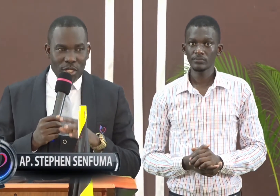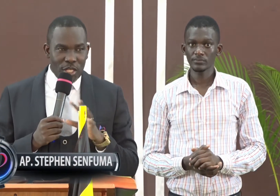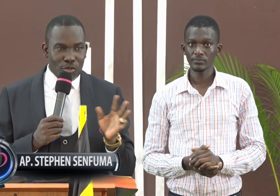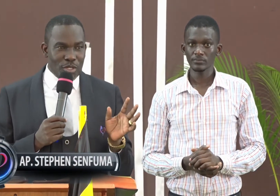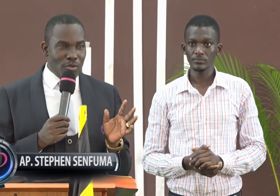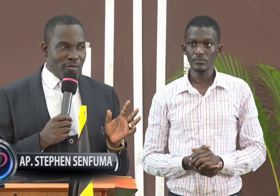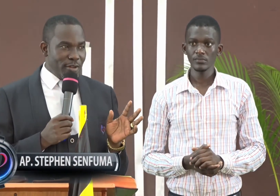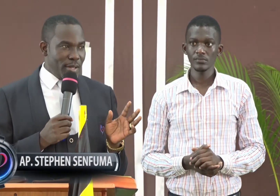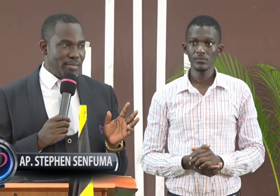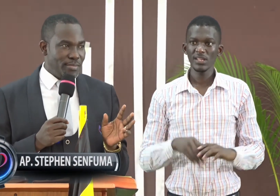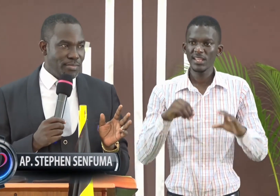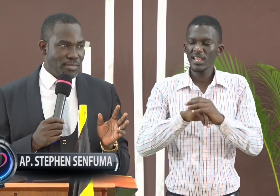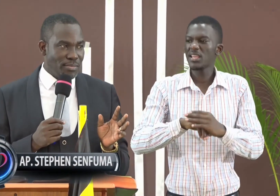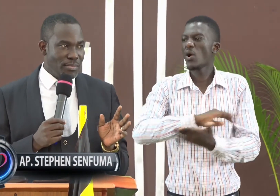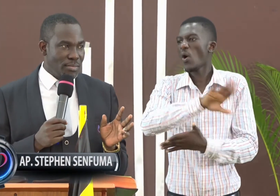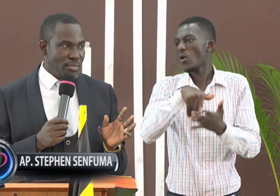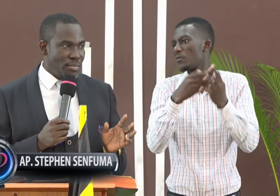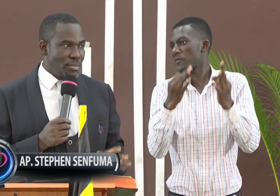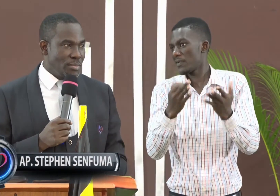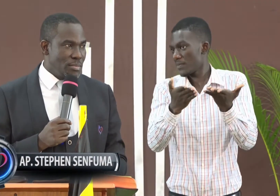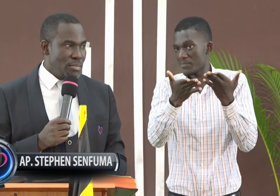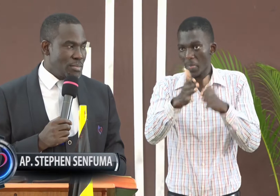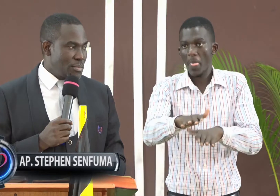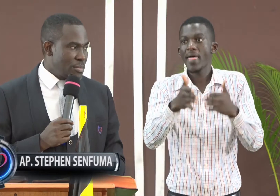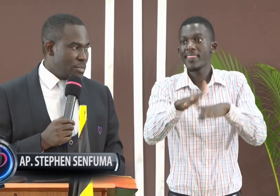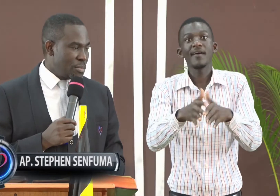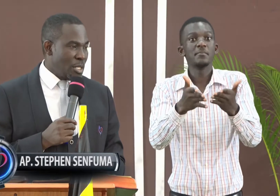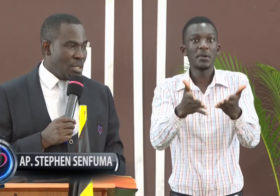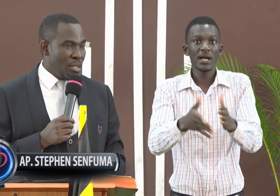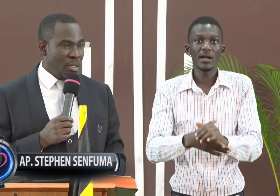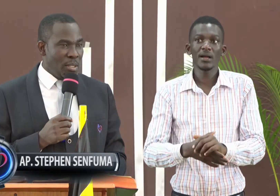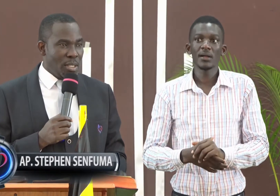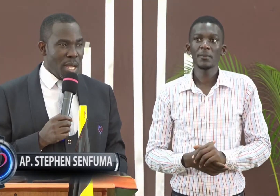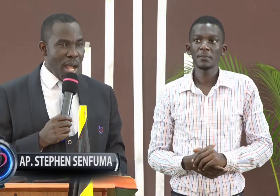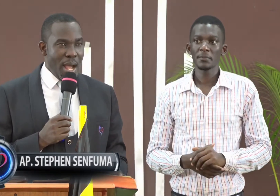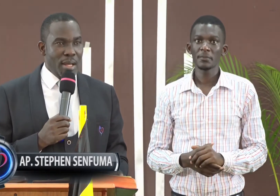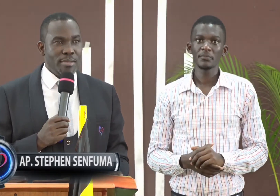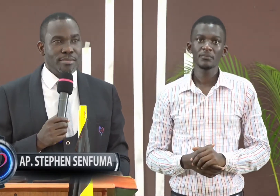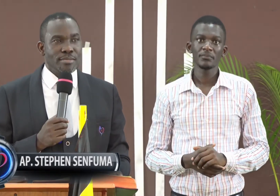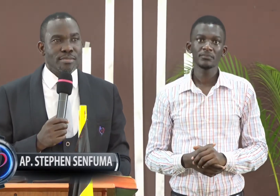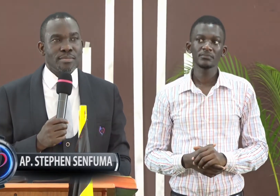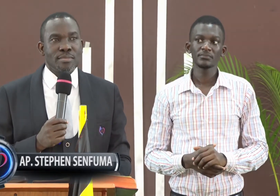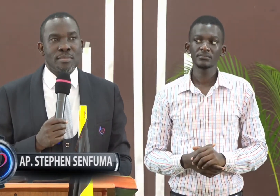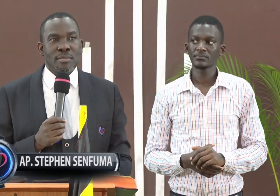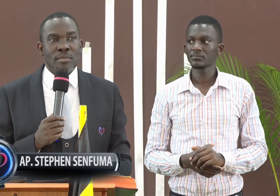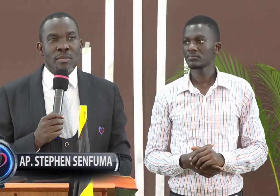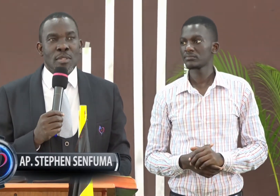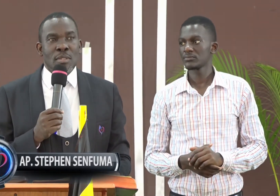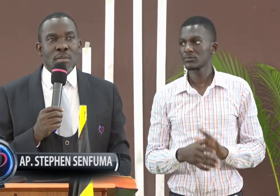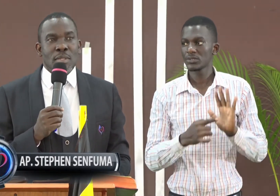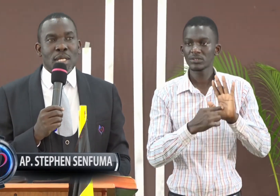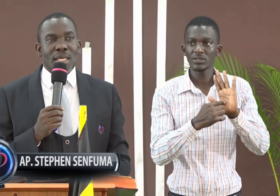Mu buli kintu mulimu okufa. In everything there is death. Nga for